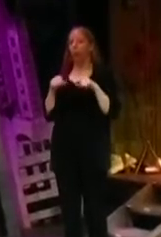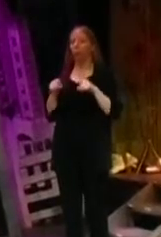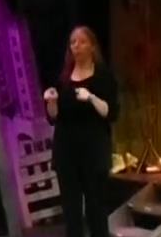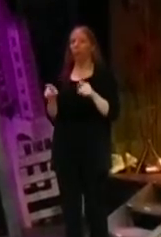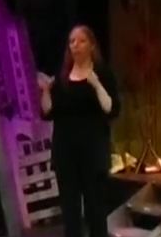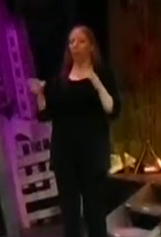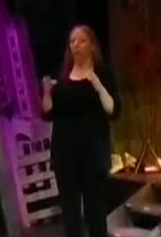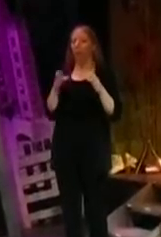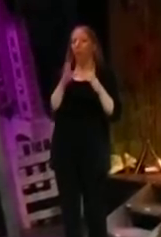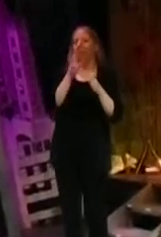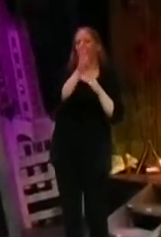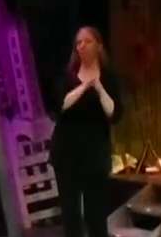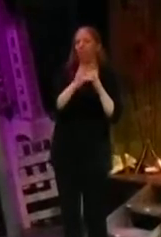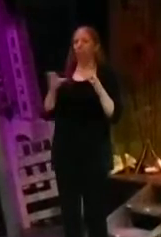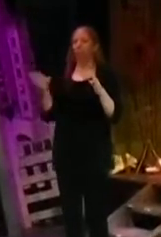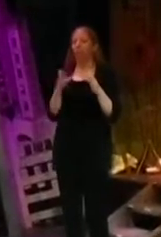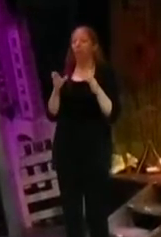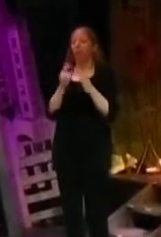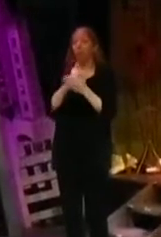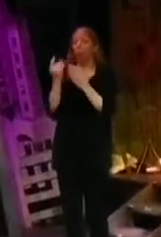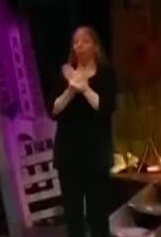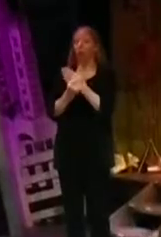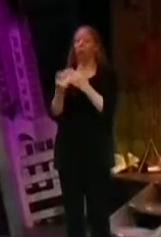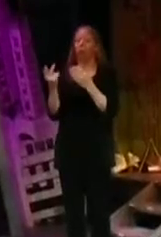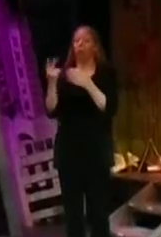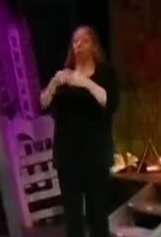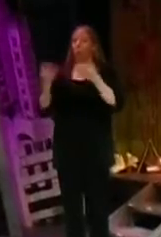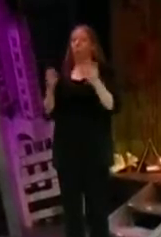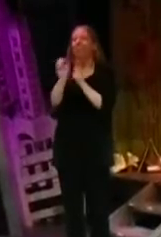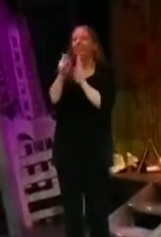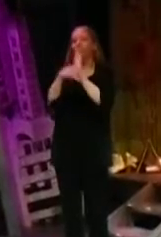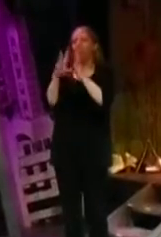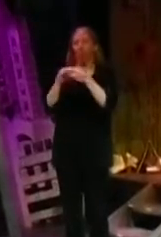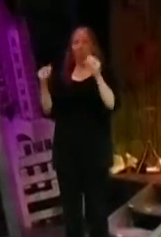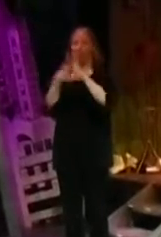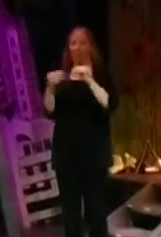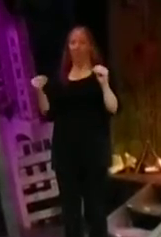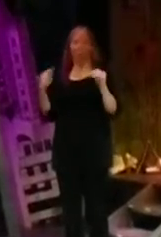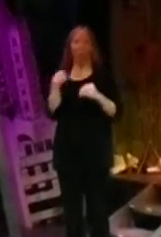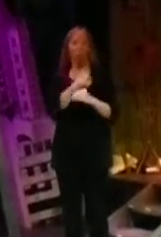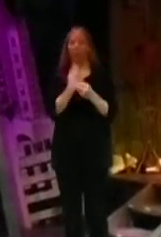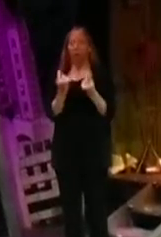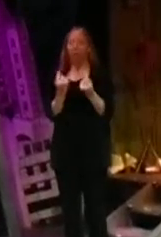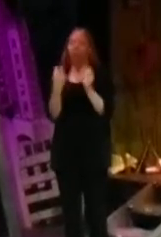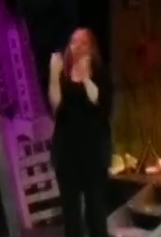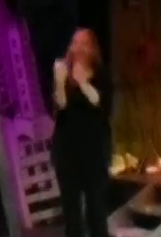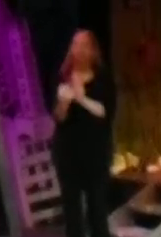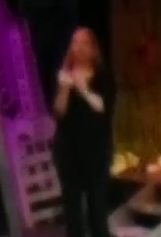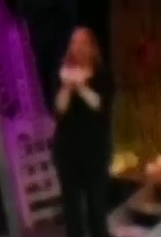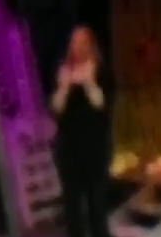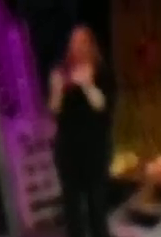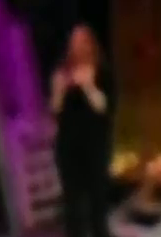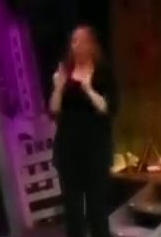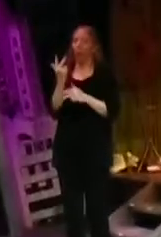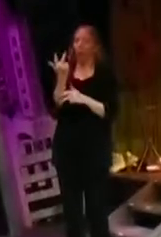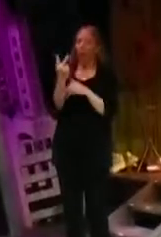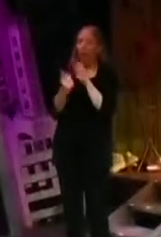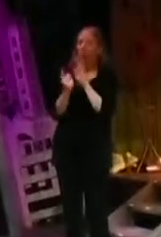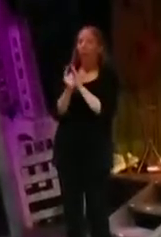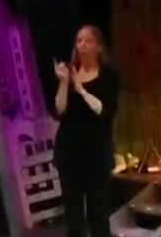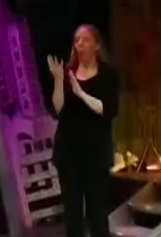a project called St. Pete Stories. So, we sit with people often for